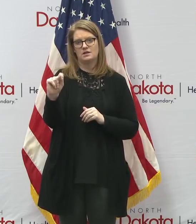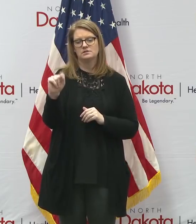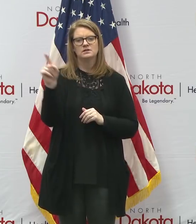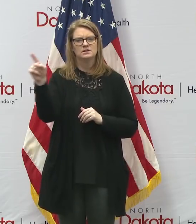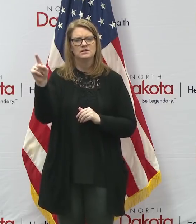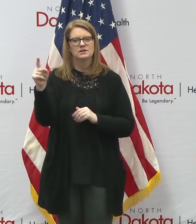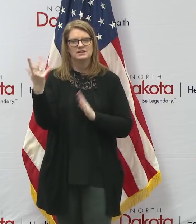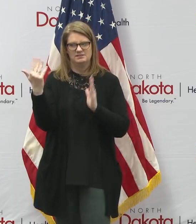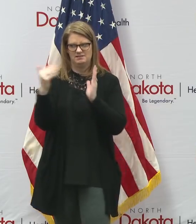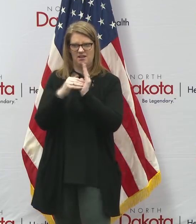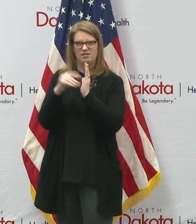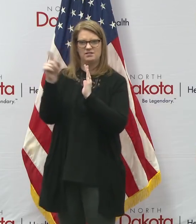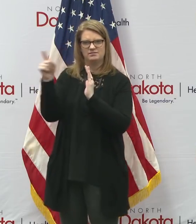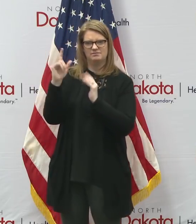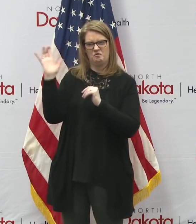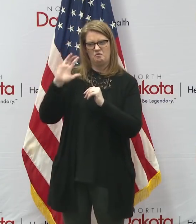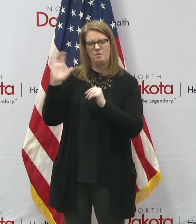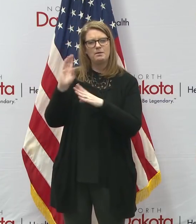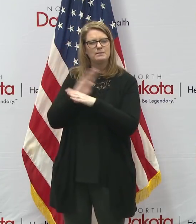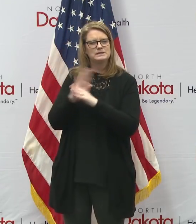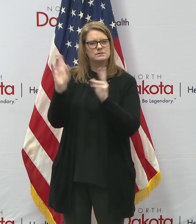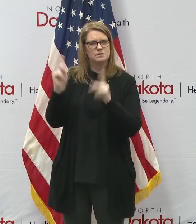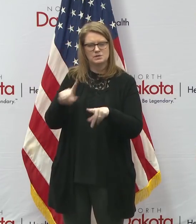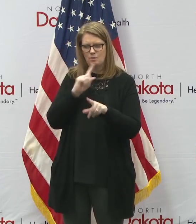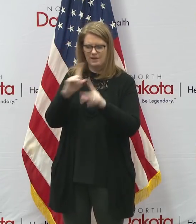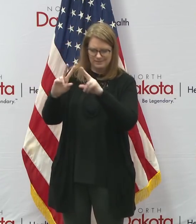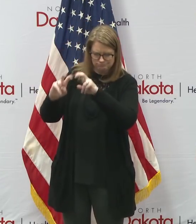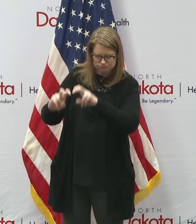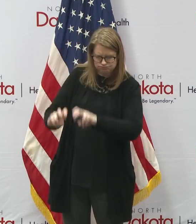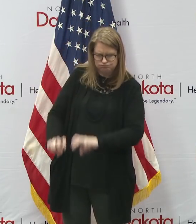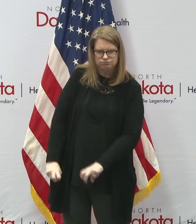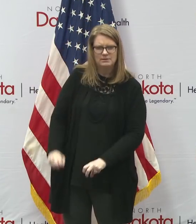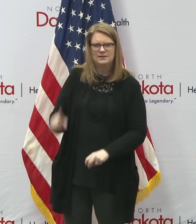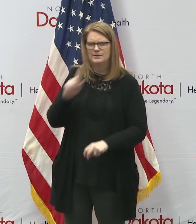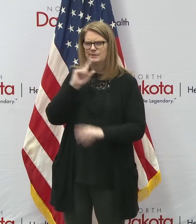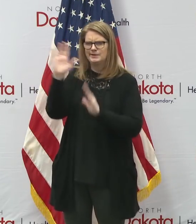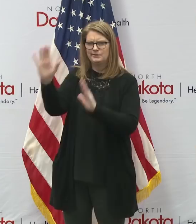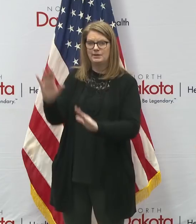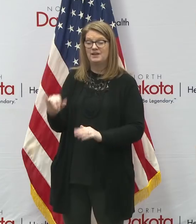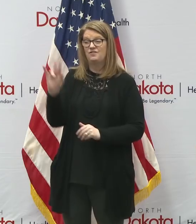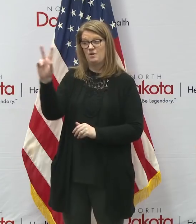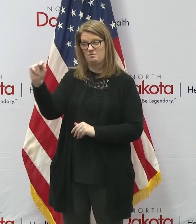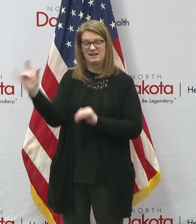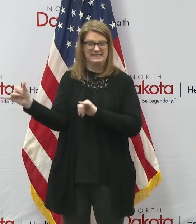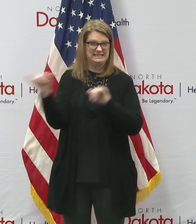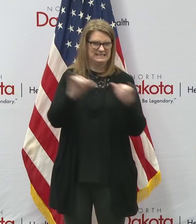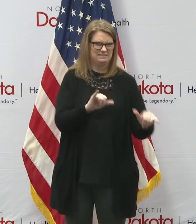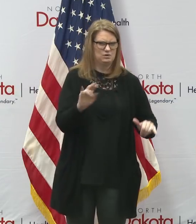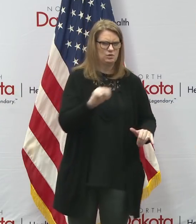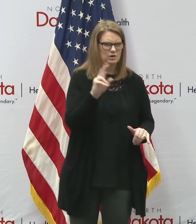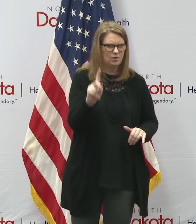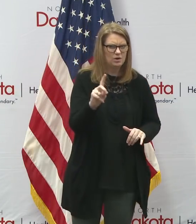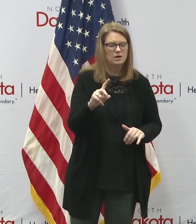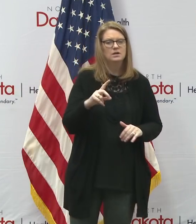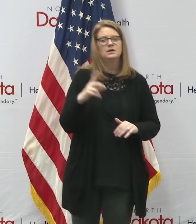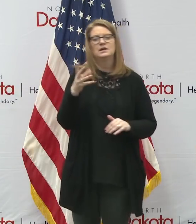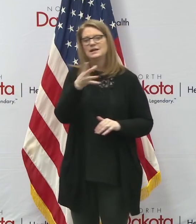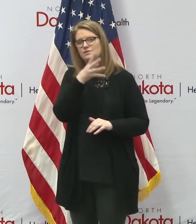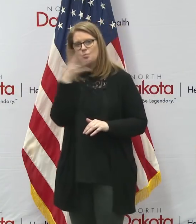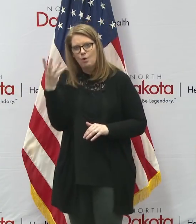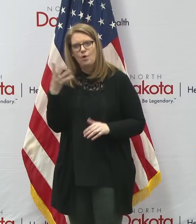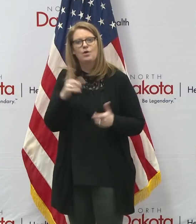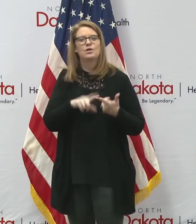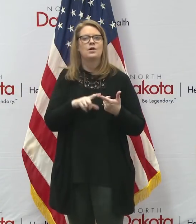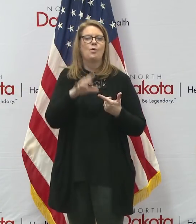another data-driven former business guy, doing great work there in Vermont. Vermont's similar to North Dakota in terms of, it's rural, it's